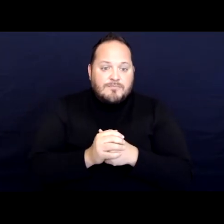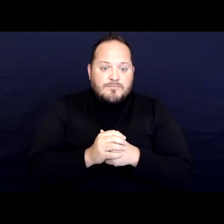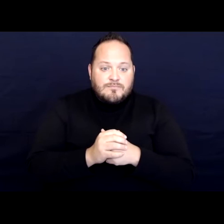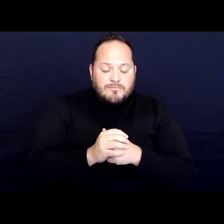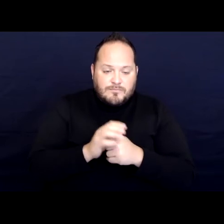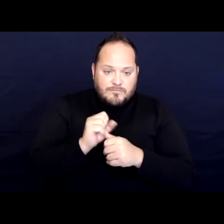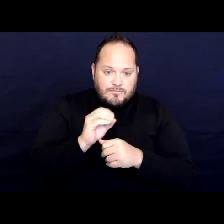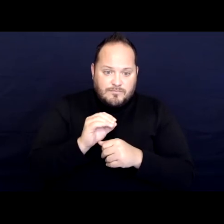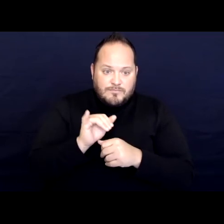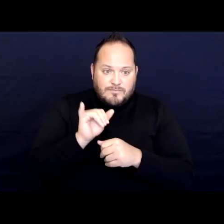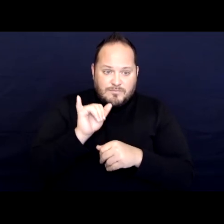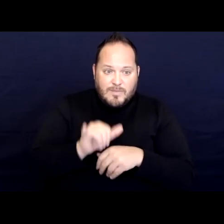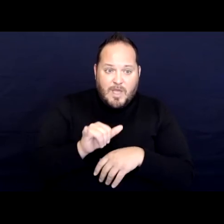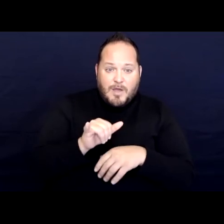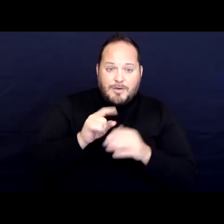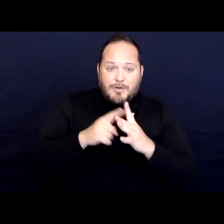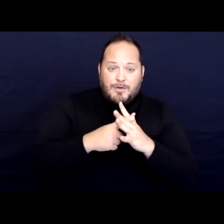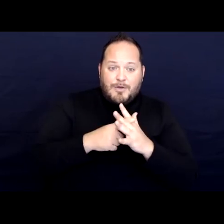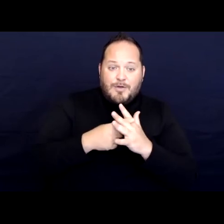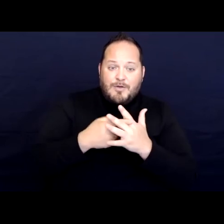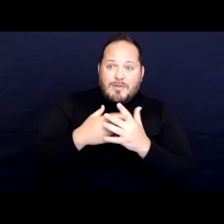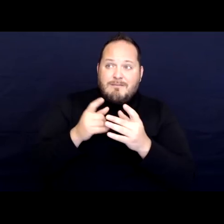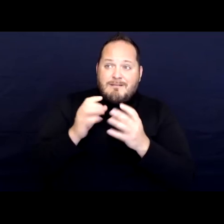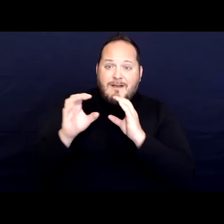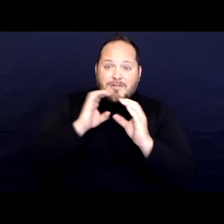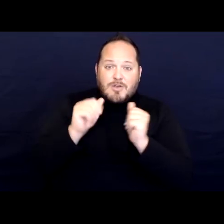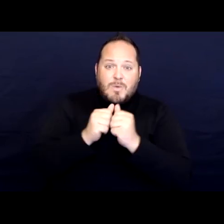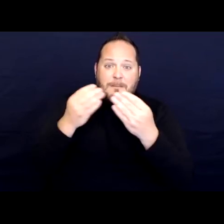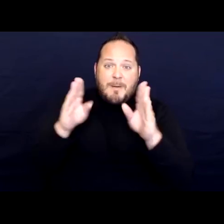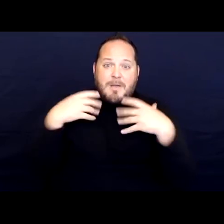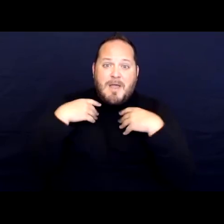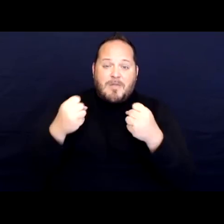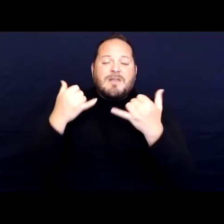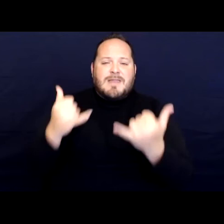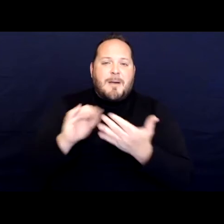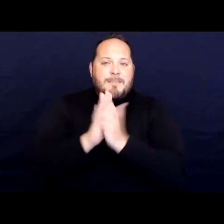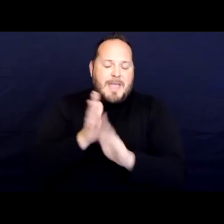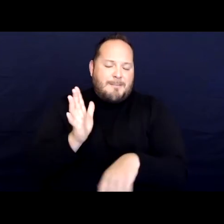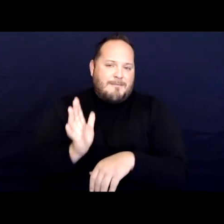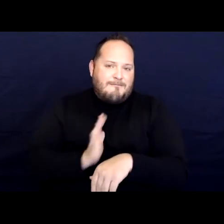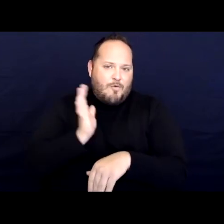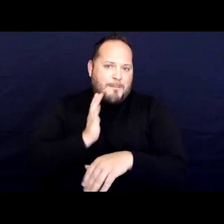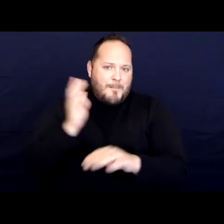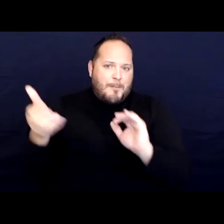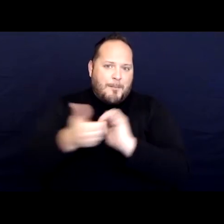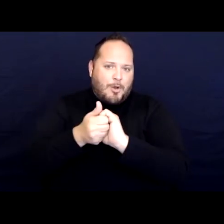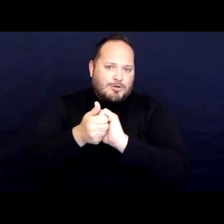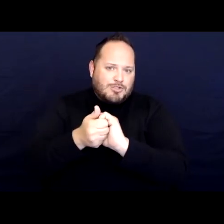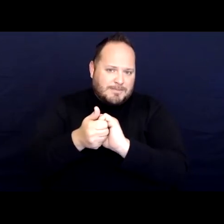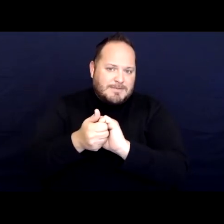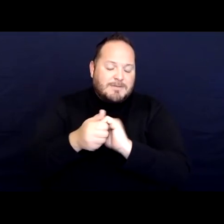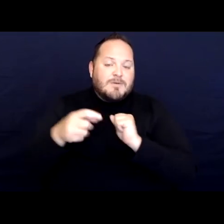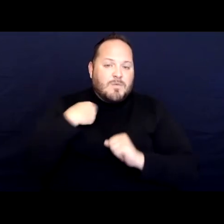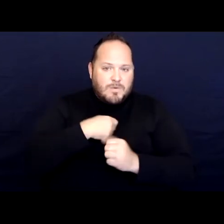with public health were formal partnerships. And so we became a formal partner with LA